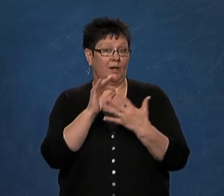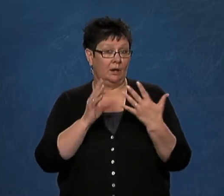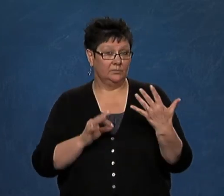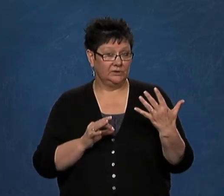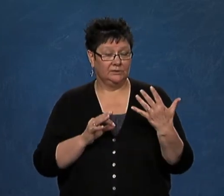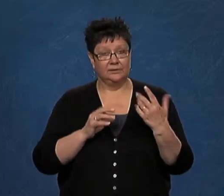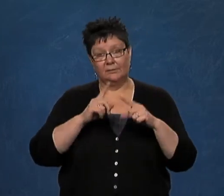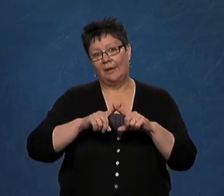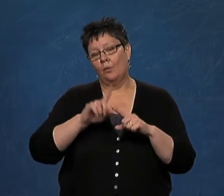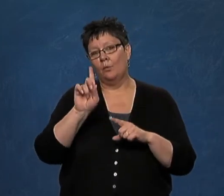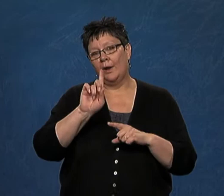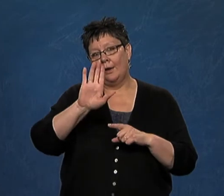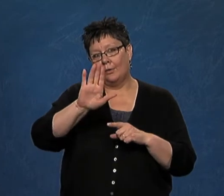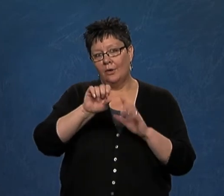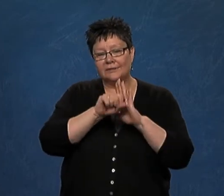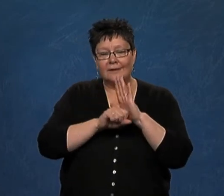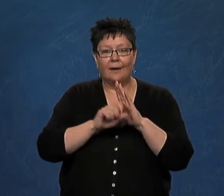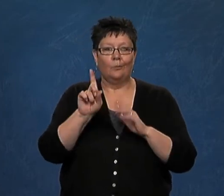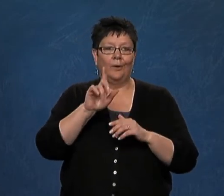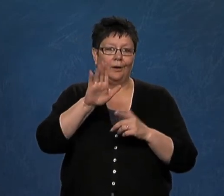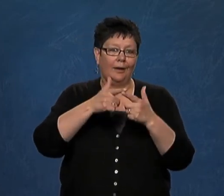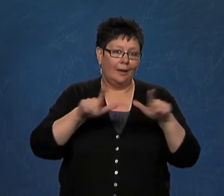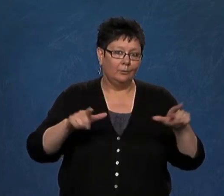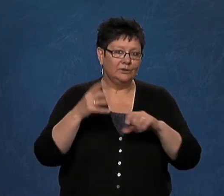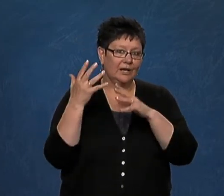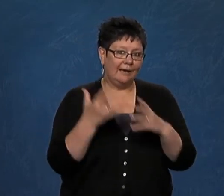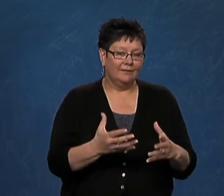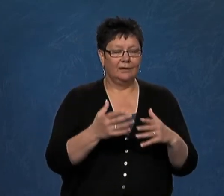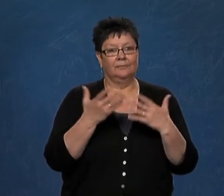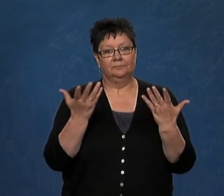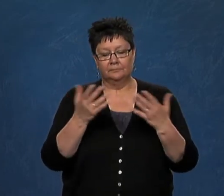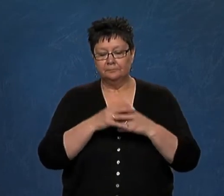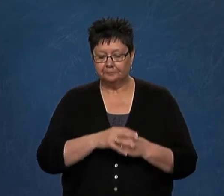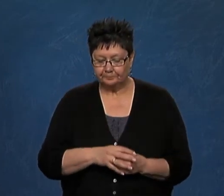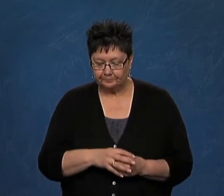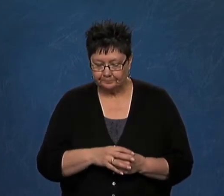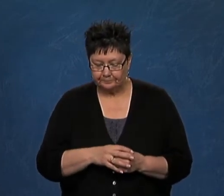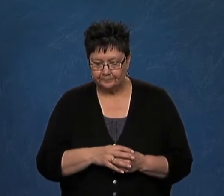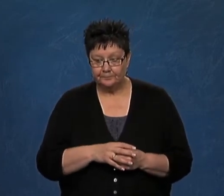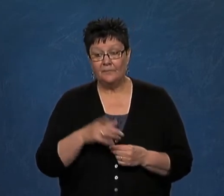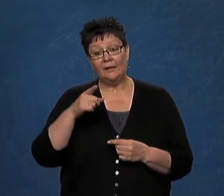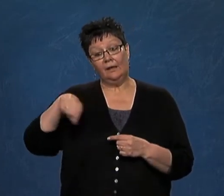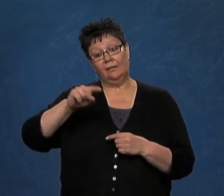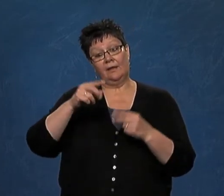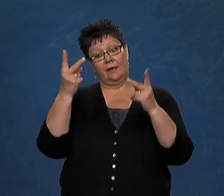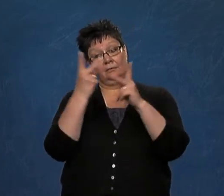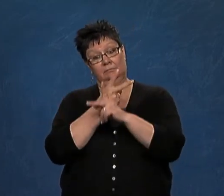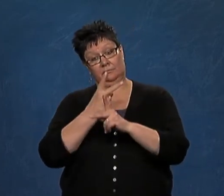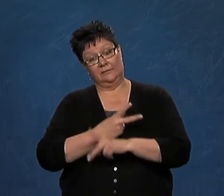so that's one option, depending on what state you're in and what language is being used.